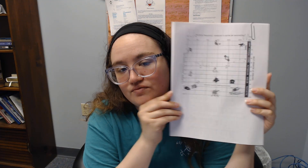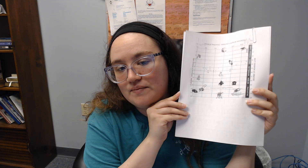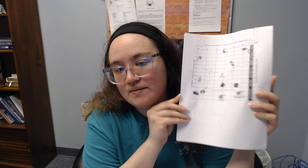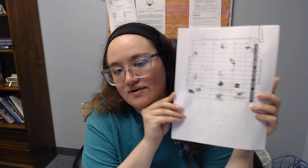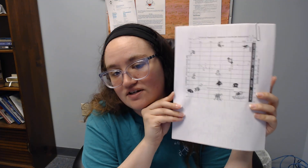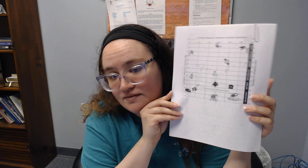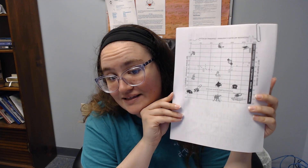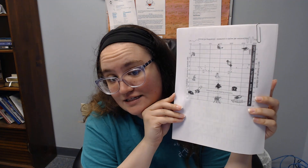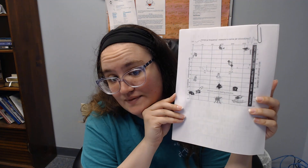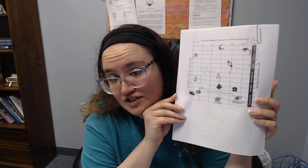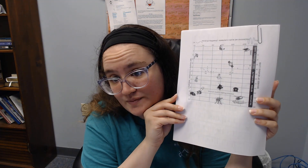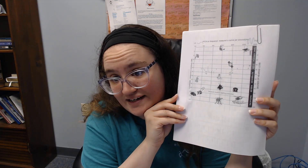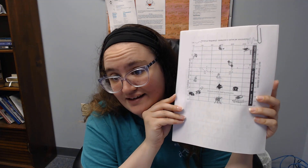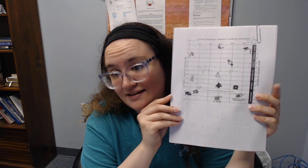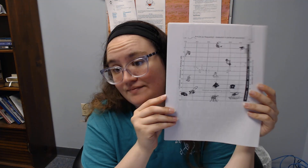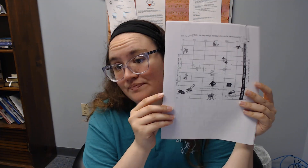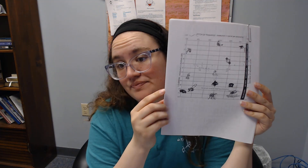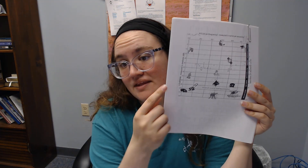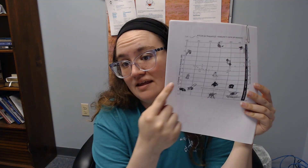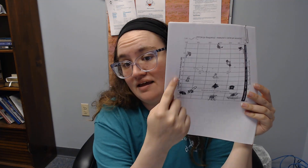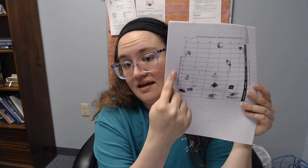Remember we talked about the speech banana?